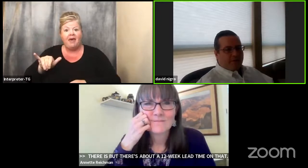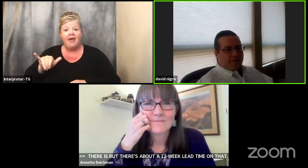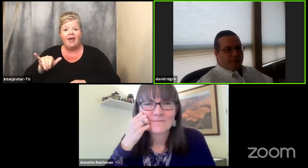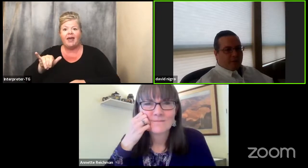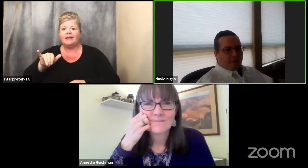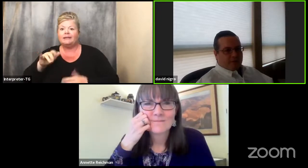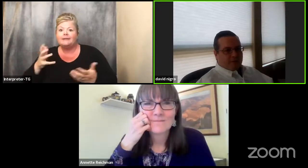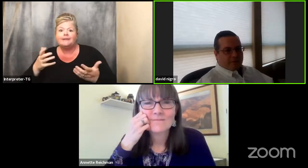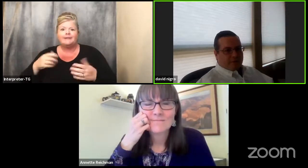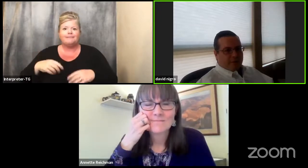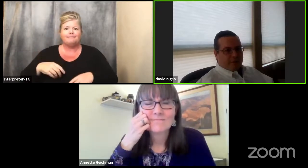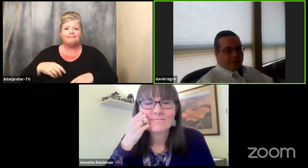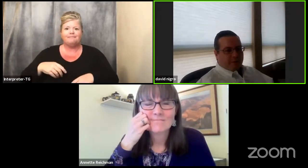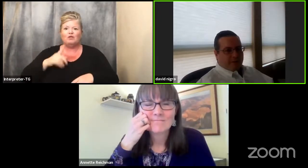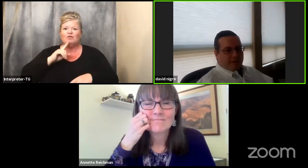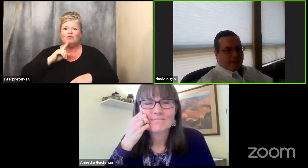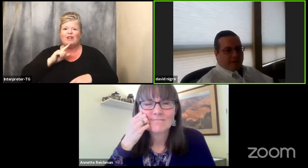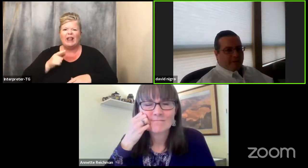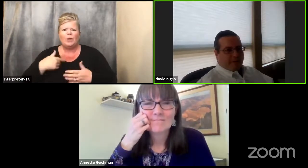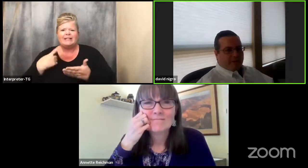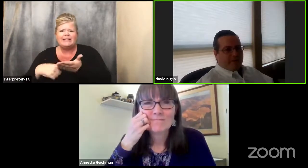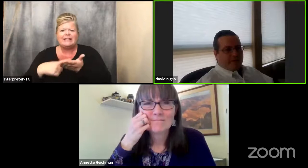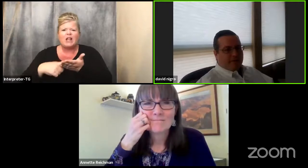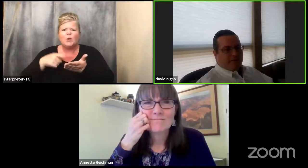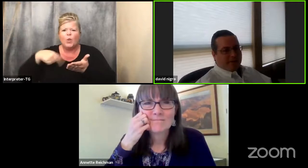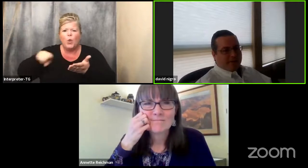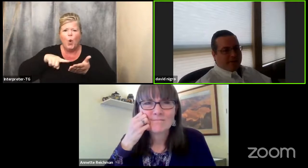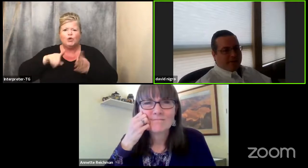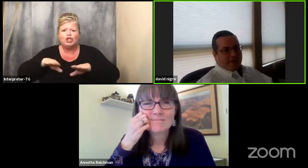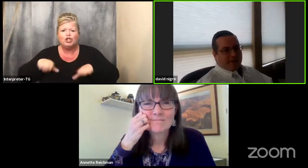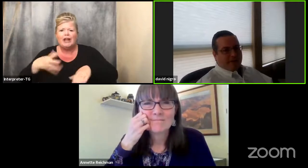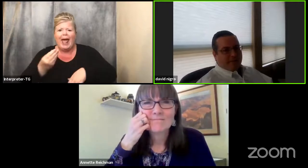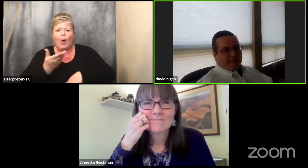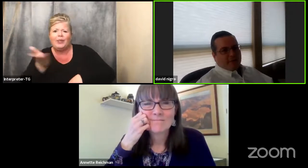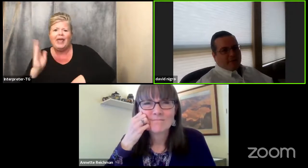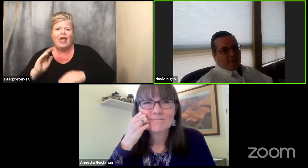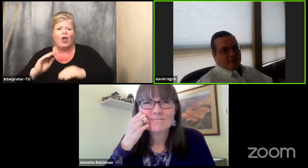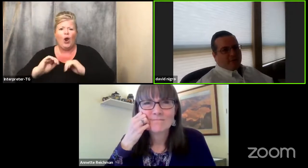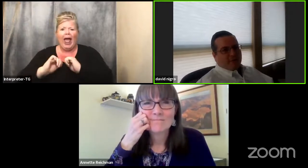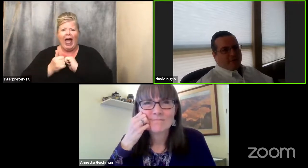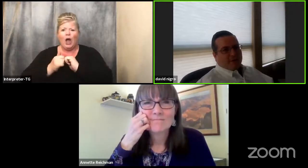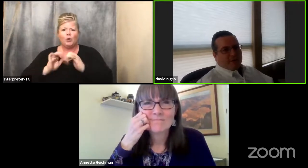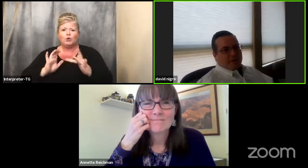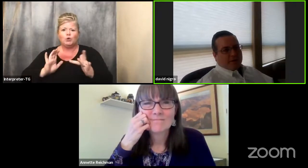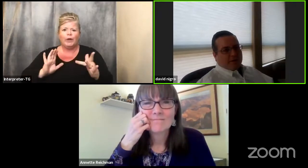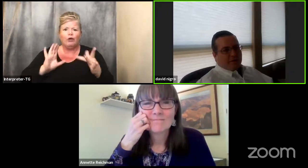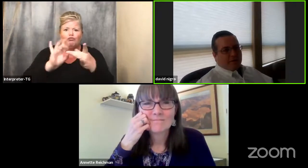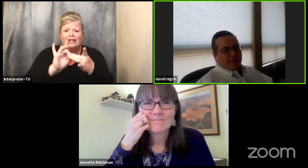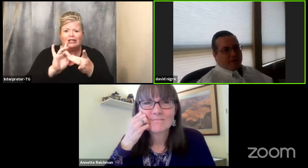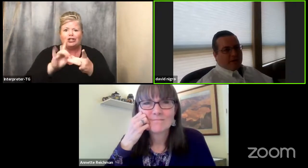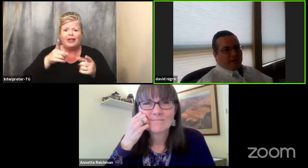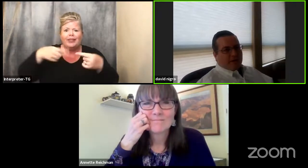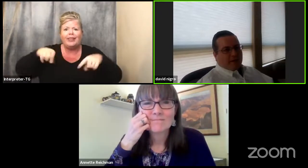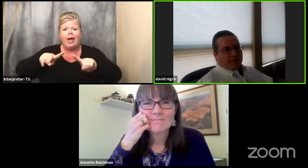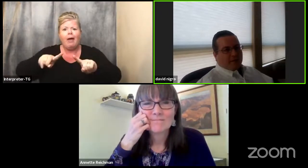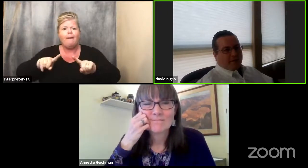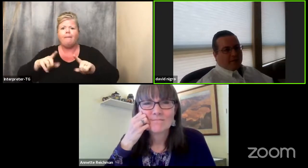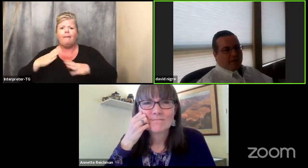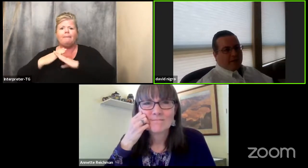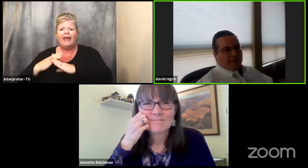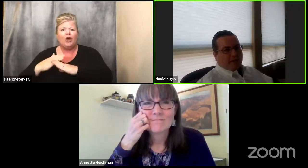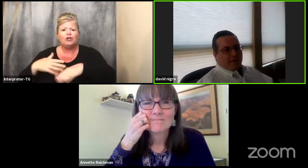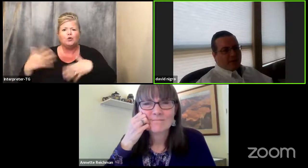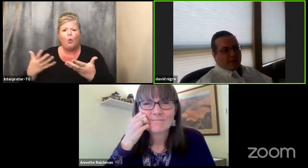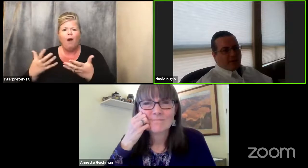unreachable children, right? And we talked a lot about how are we going to get to them? What are the obstacles that we face to